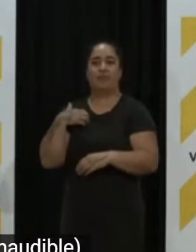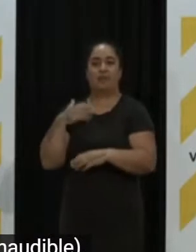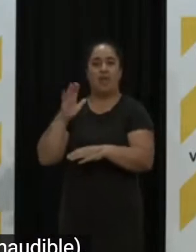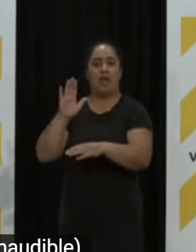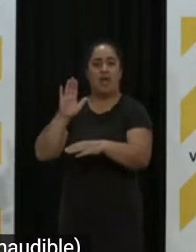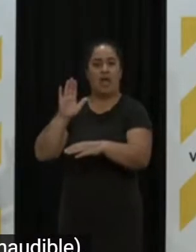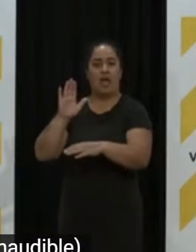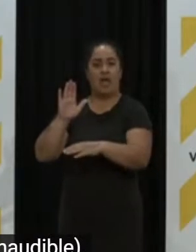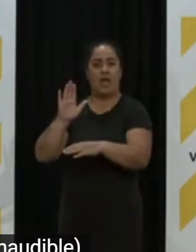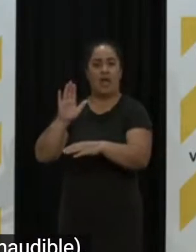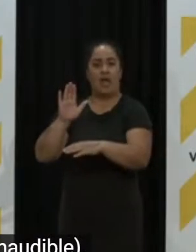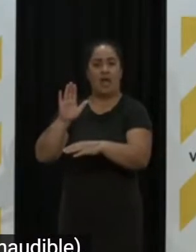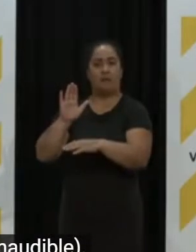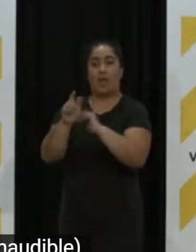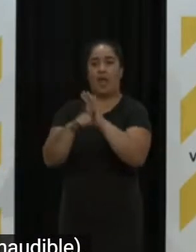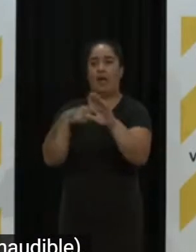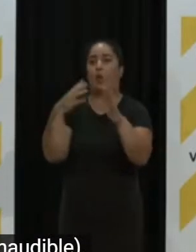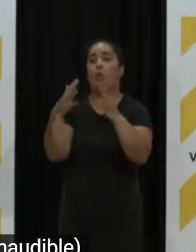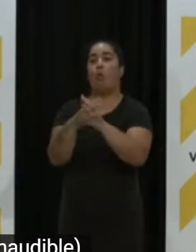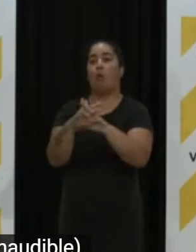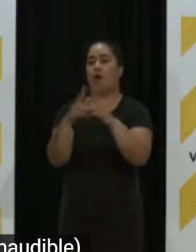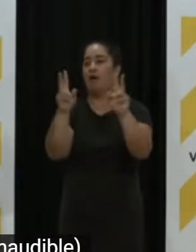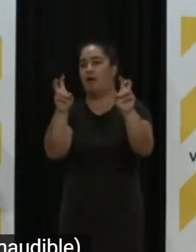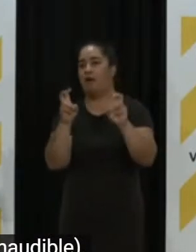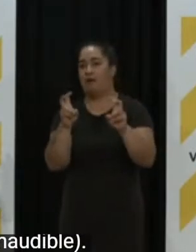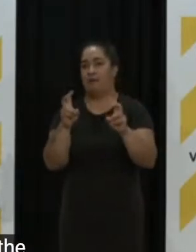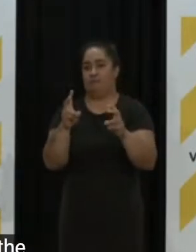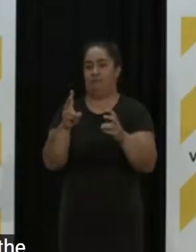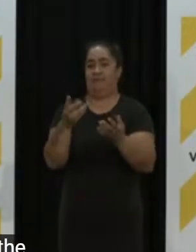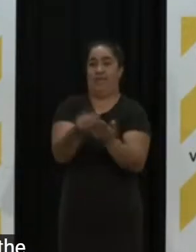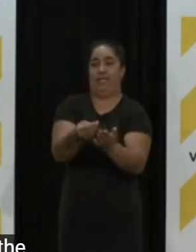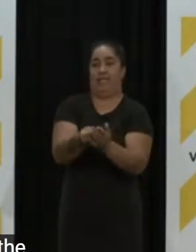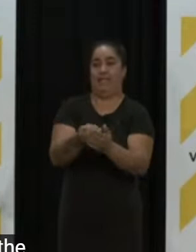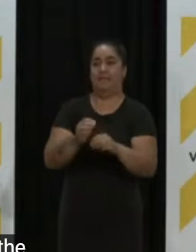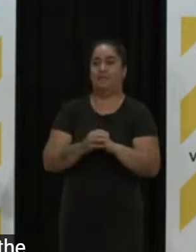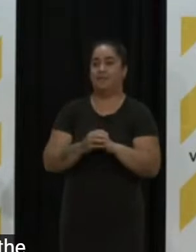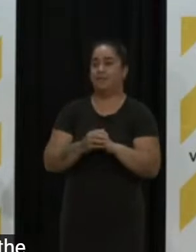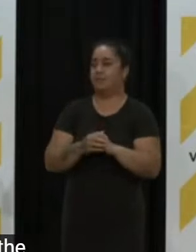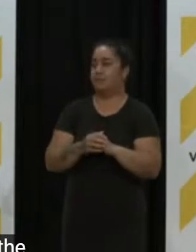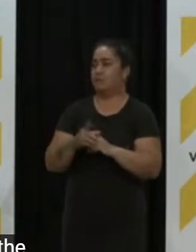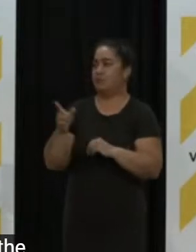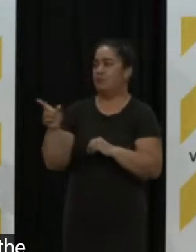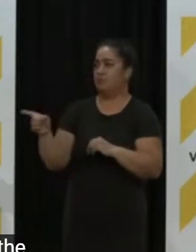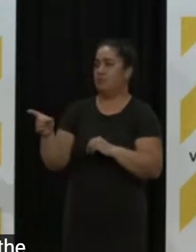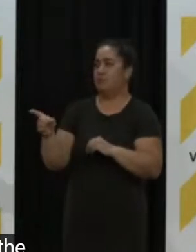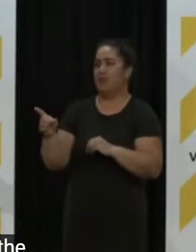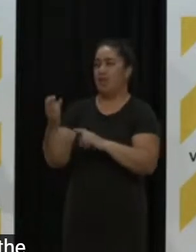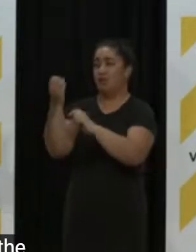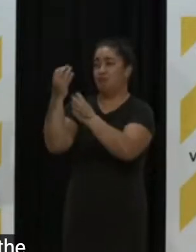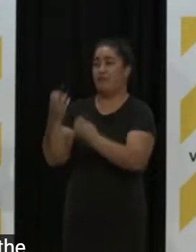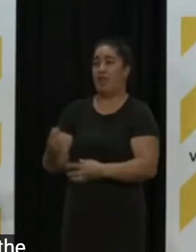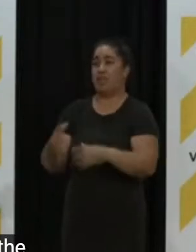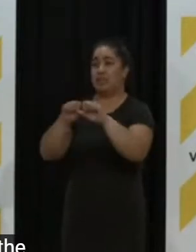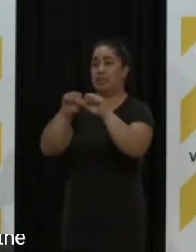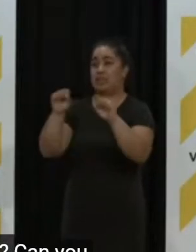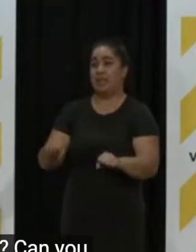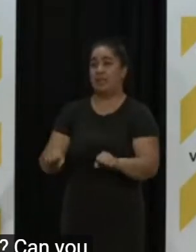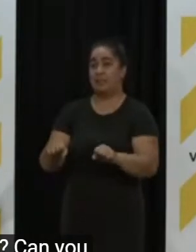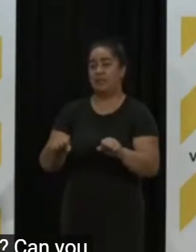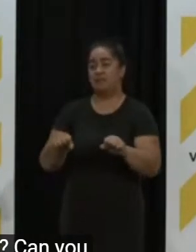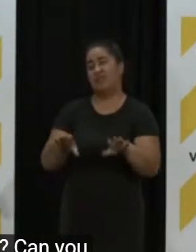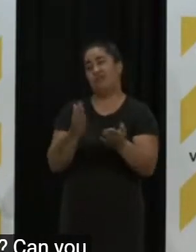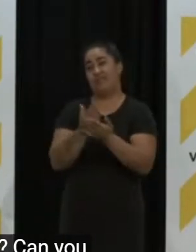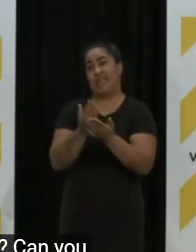a bit clearly? So across all of the traffic light framework, for the most part, if you're